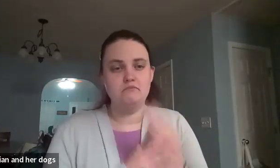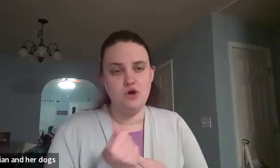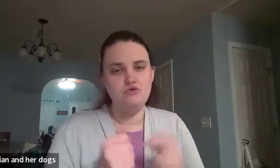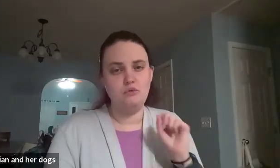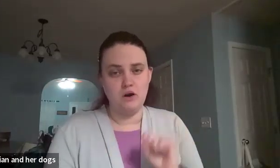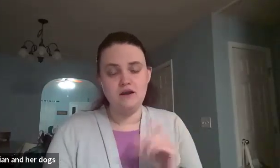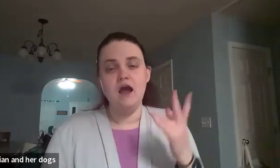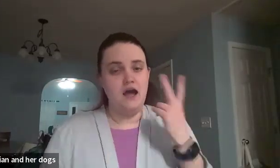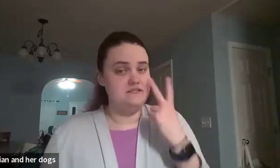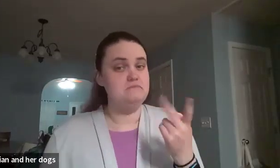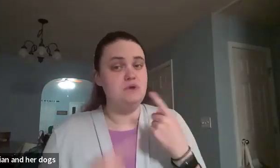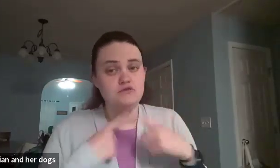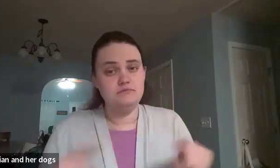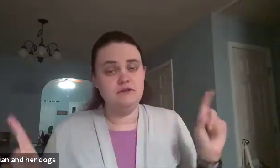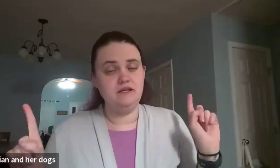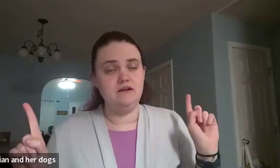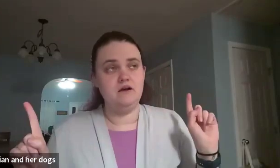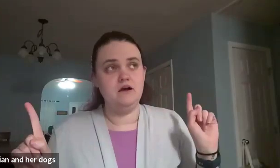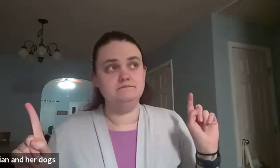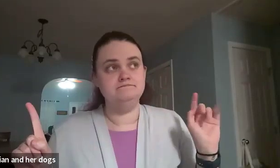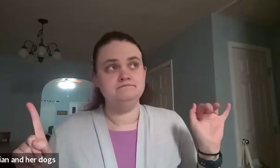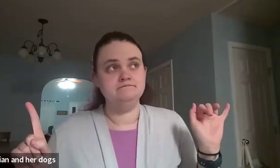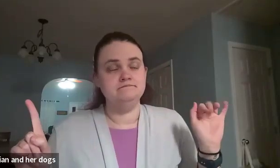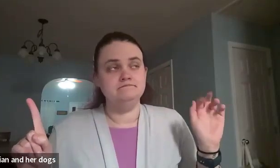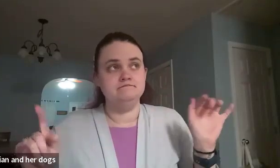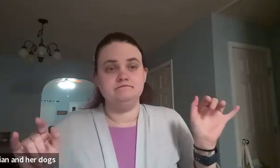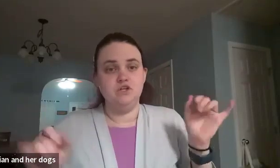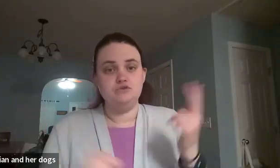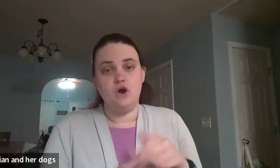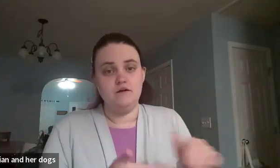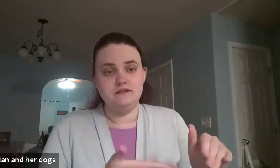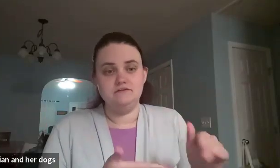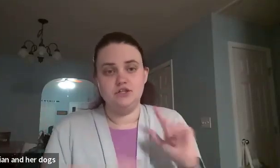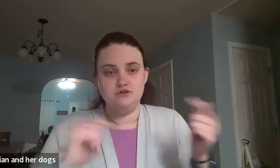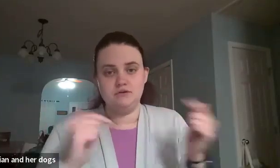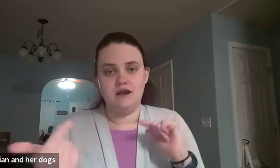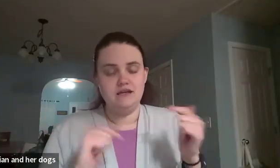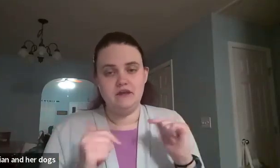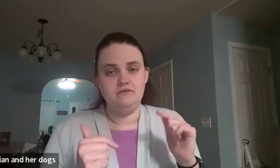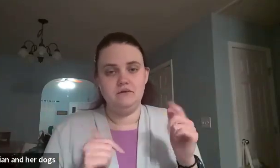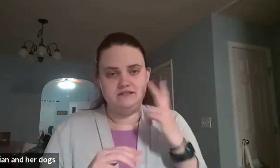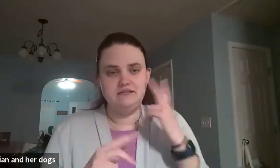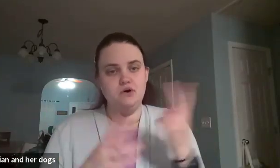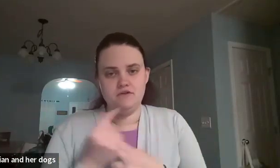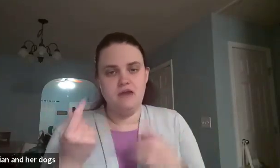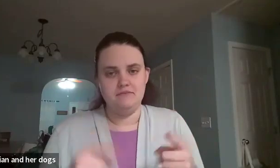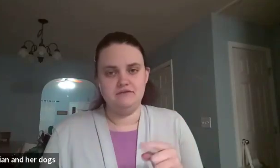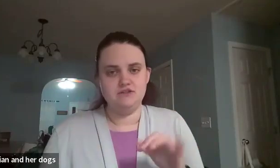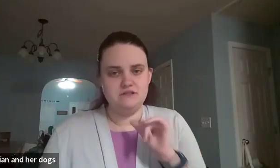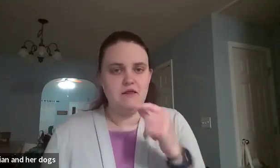before, both work. I've seen both be used often too. So it kind of I see both of them happen. So it's not